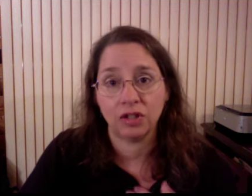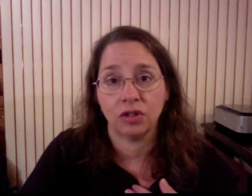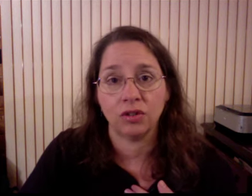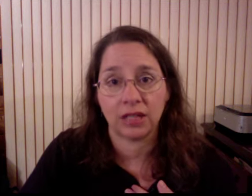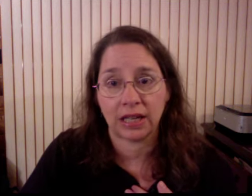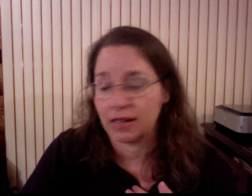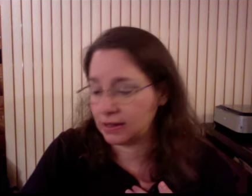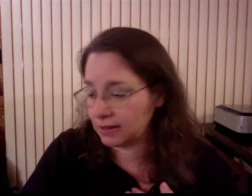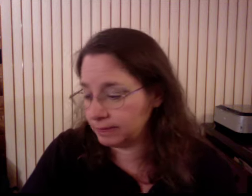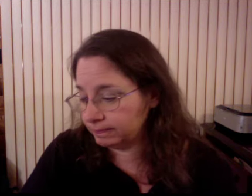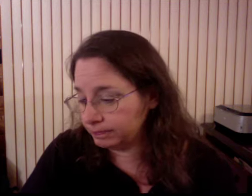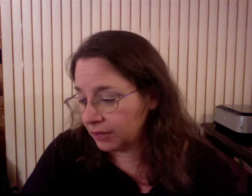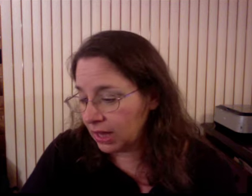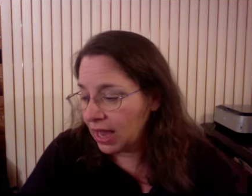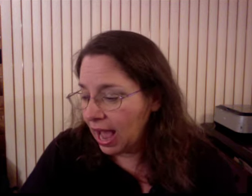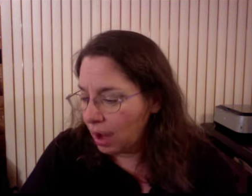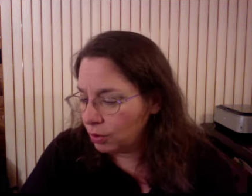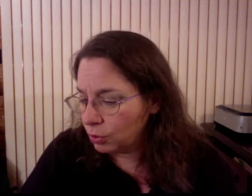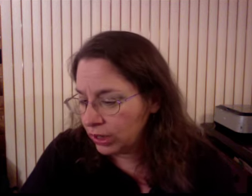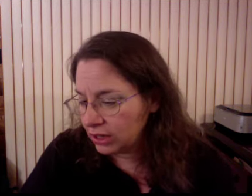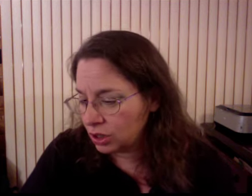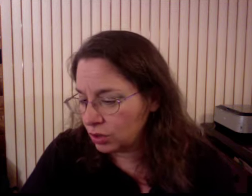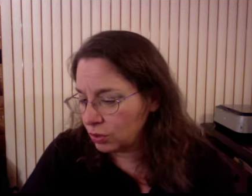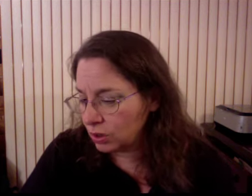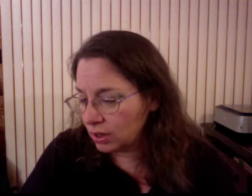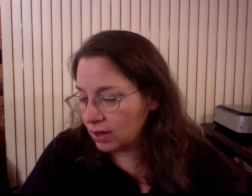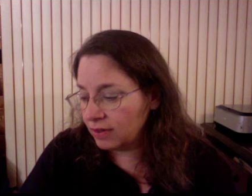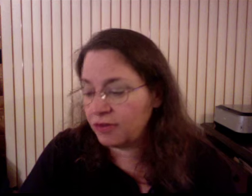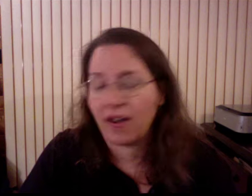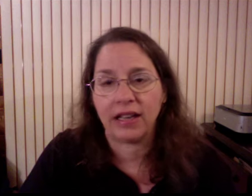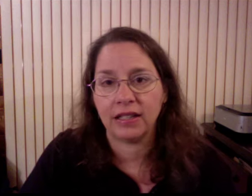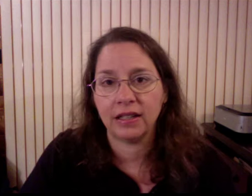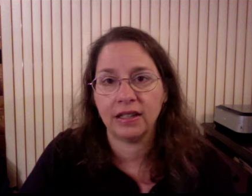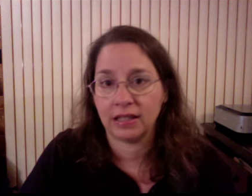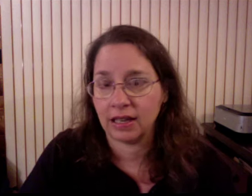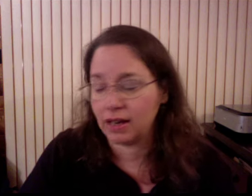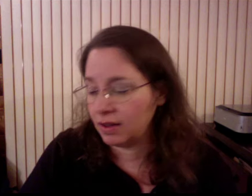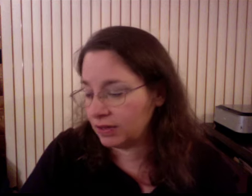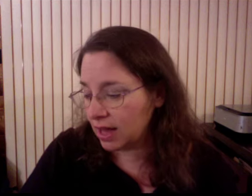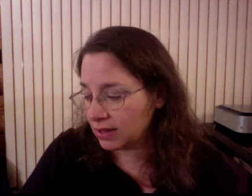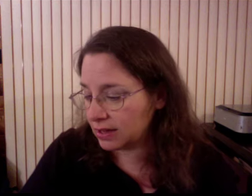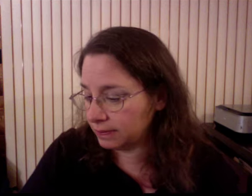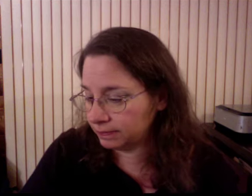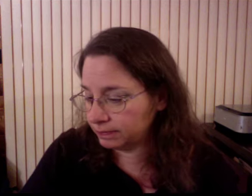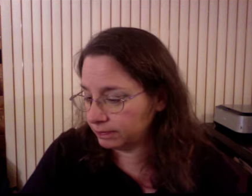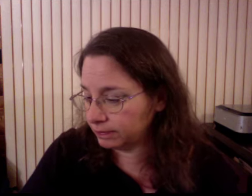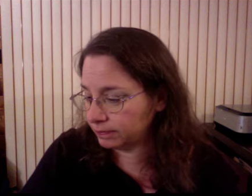internal sickness. How are we to fight the sin of lust?